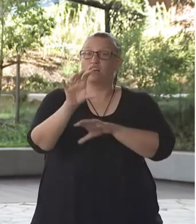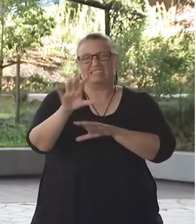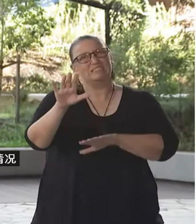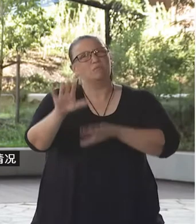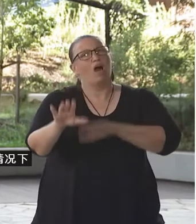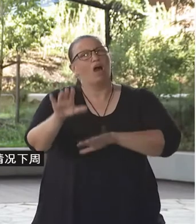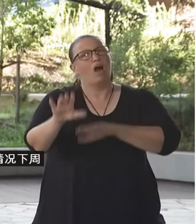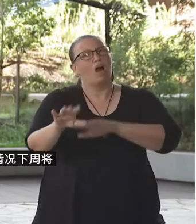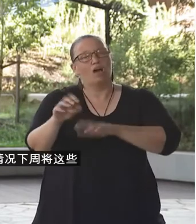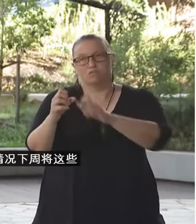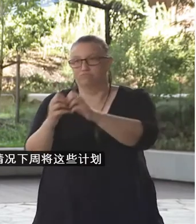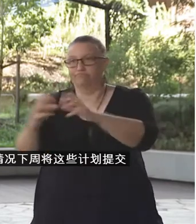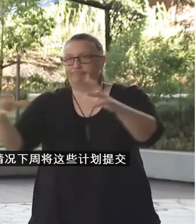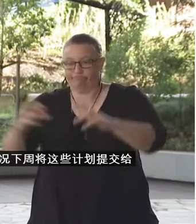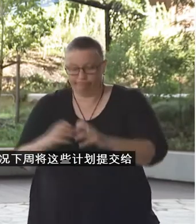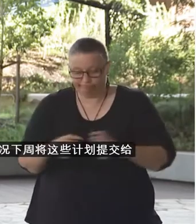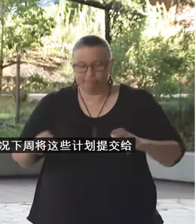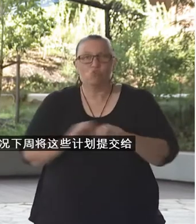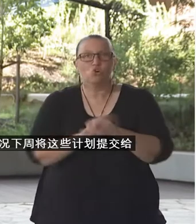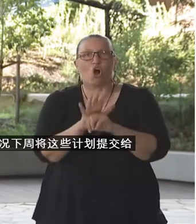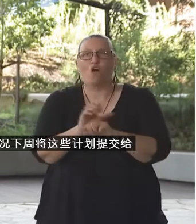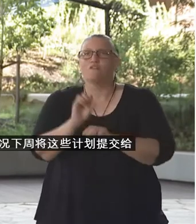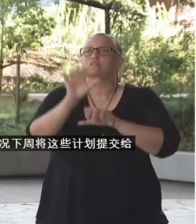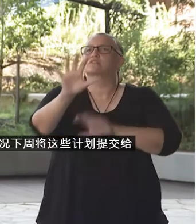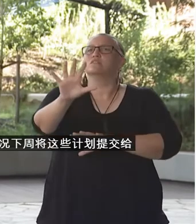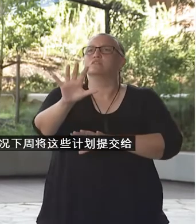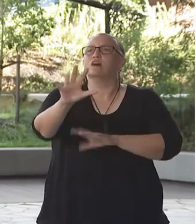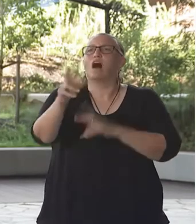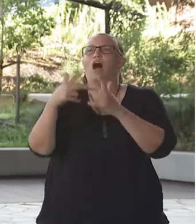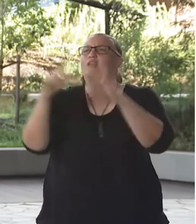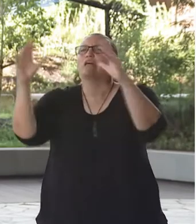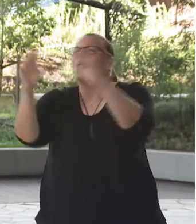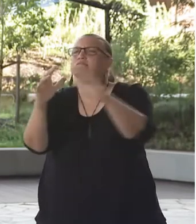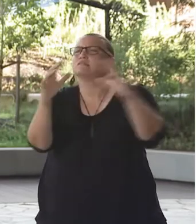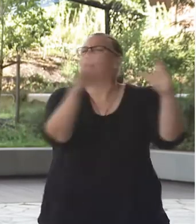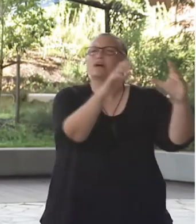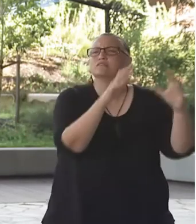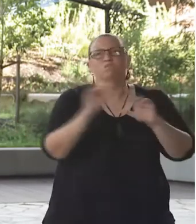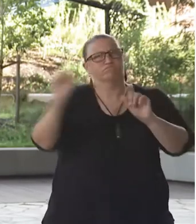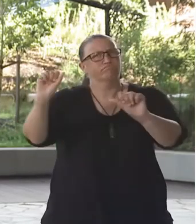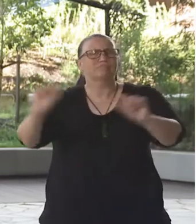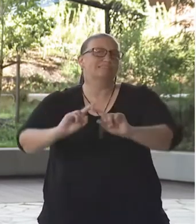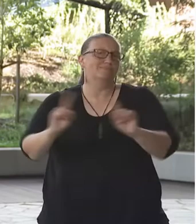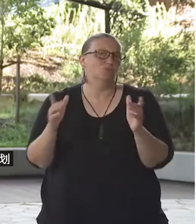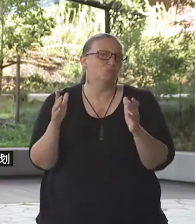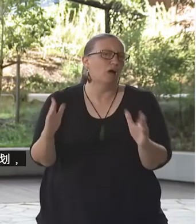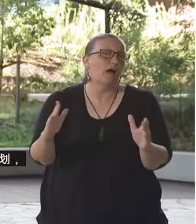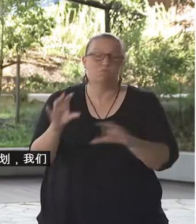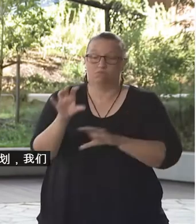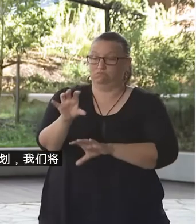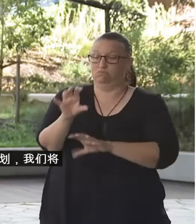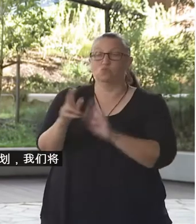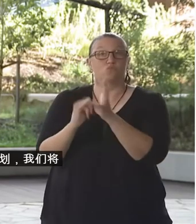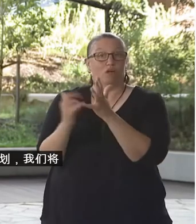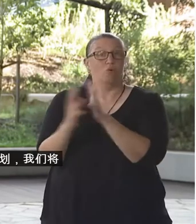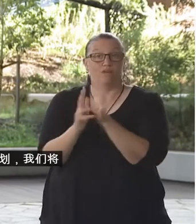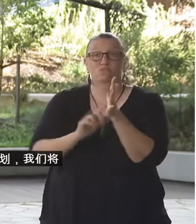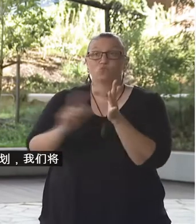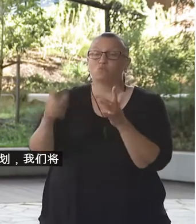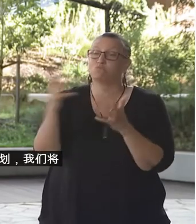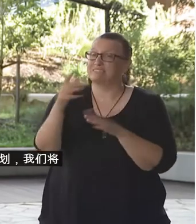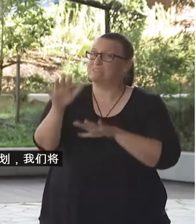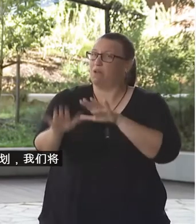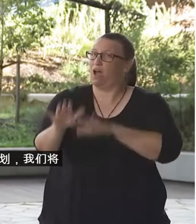to have those plans submitted at National Cabinet next week. And by submitting those plans, we will release